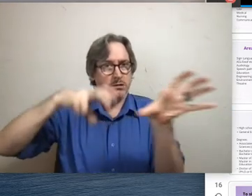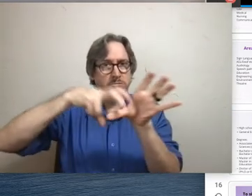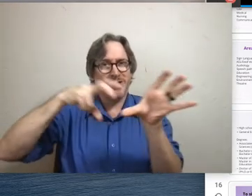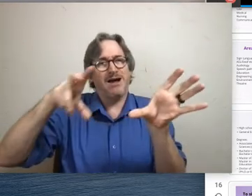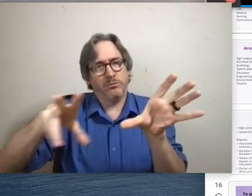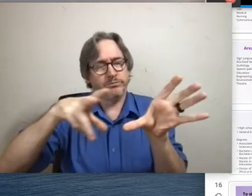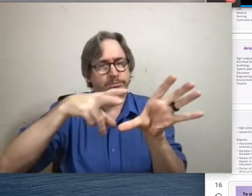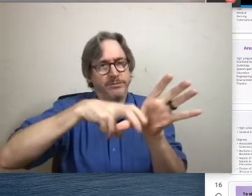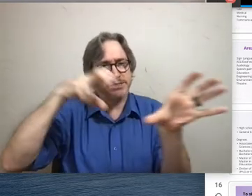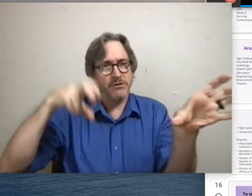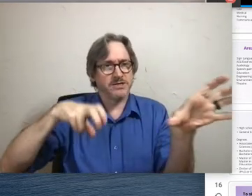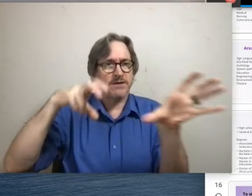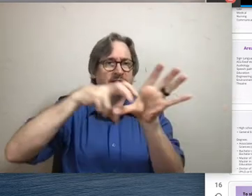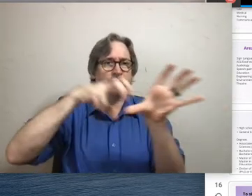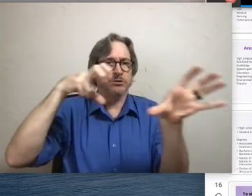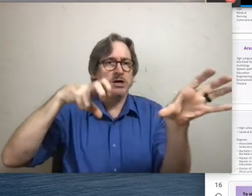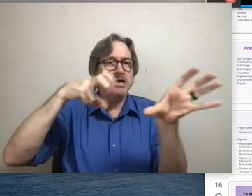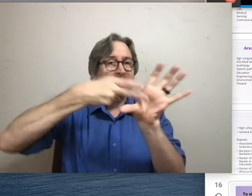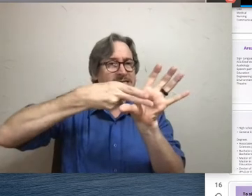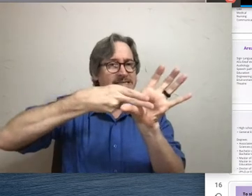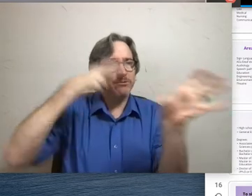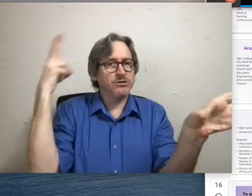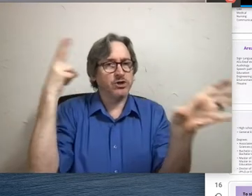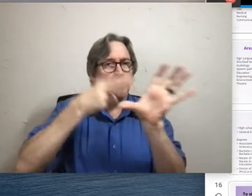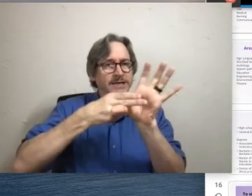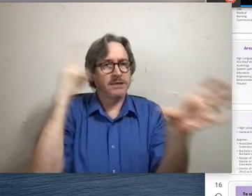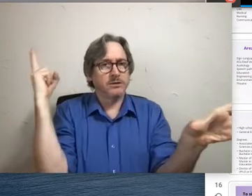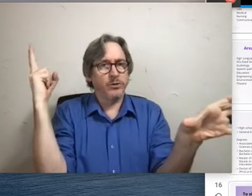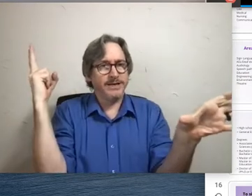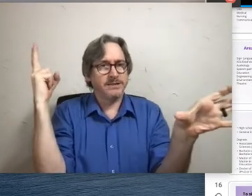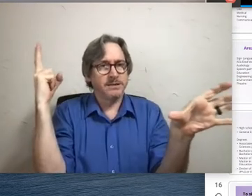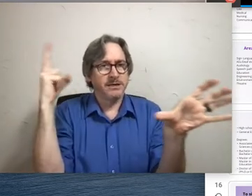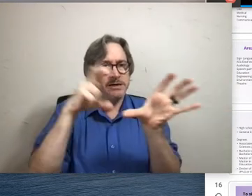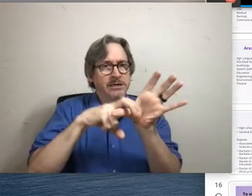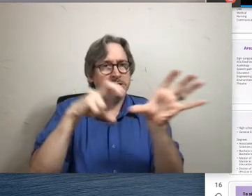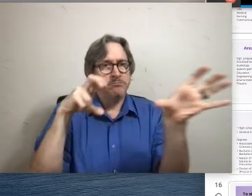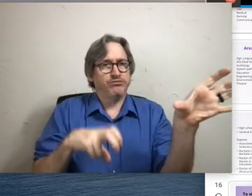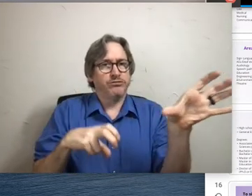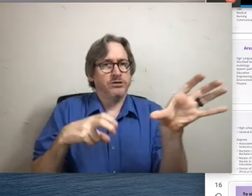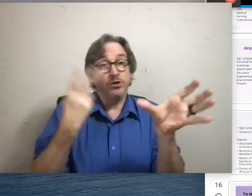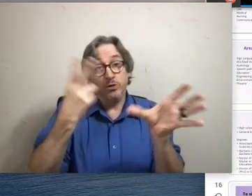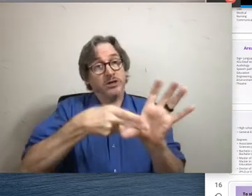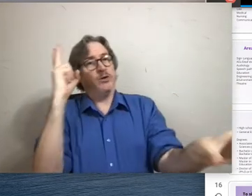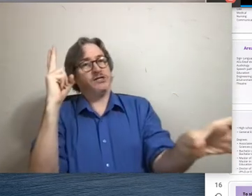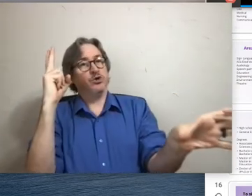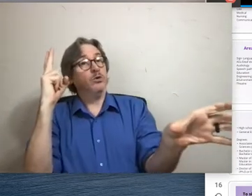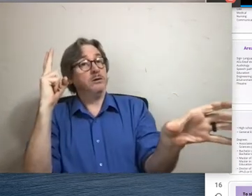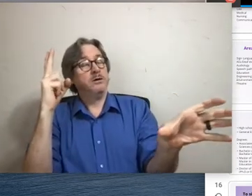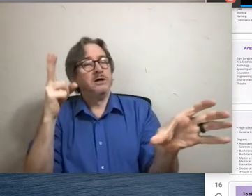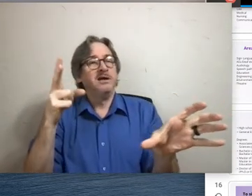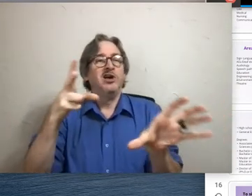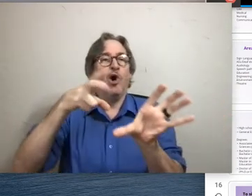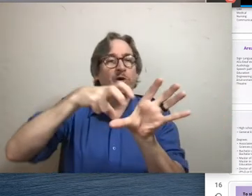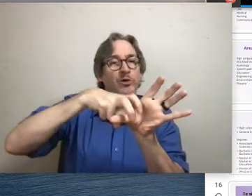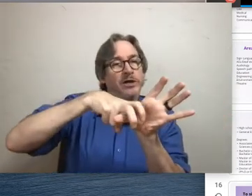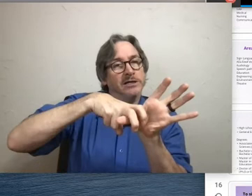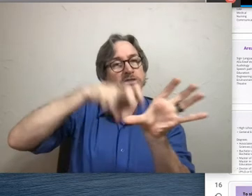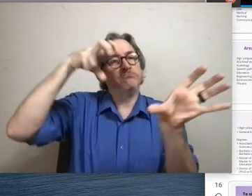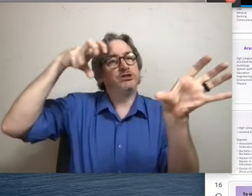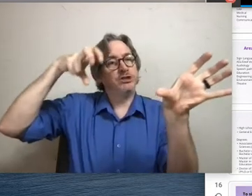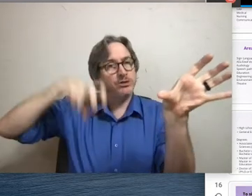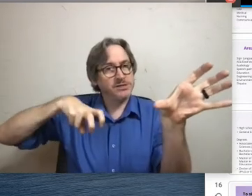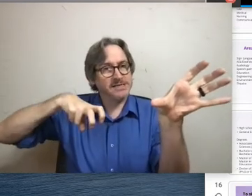withdraw. There's another side for that too. It's similar to quit. So you can quit school, or you